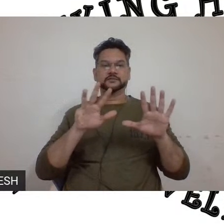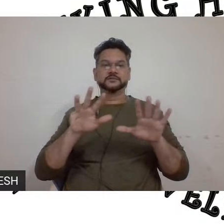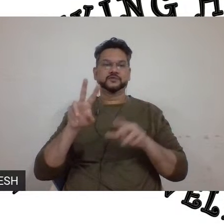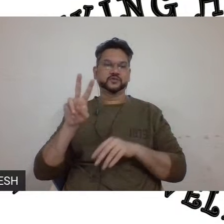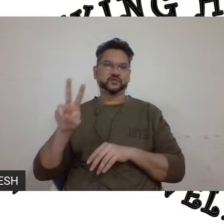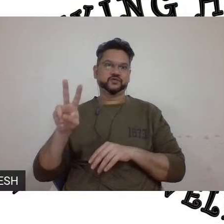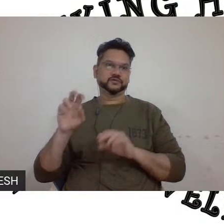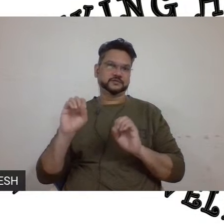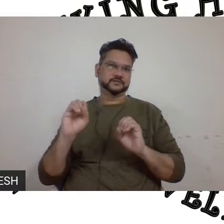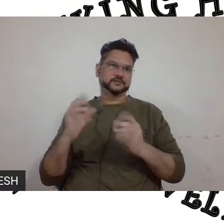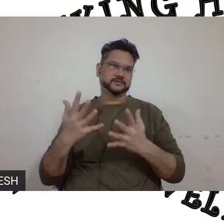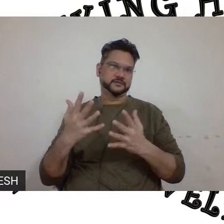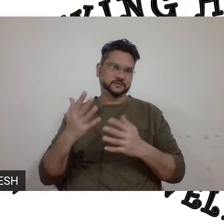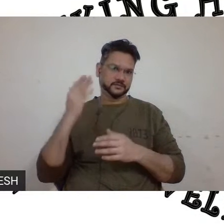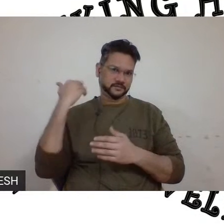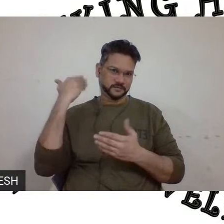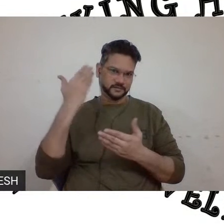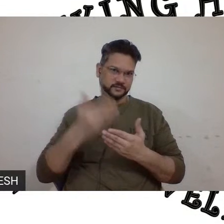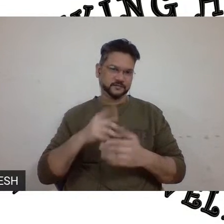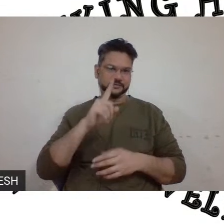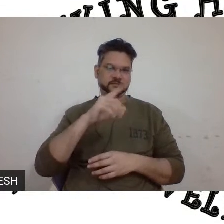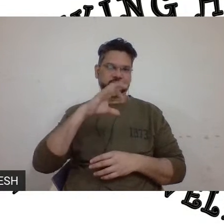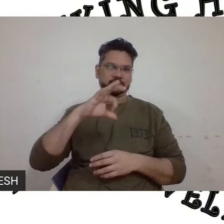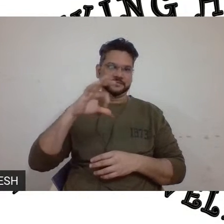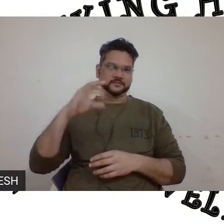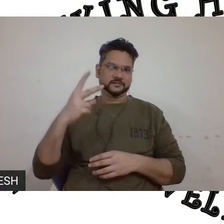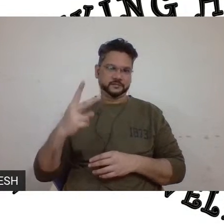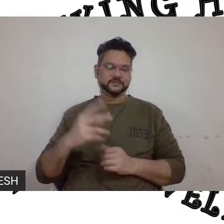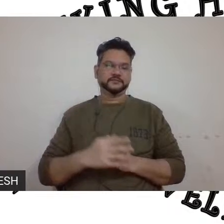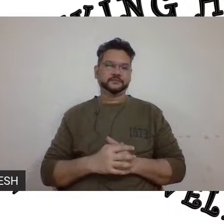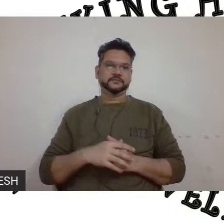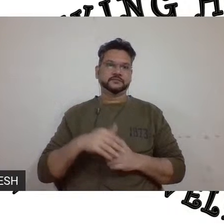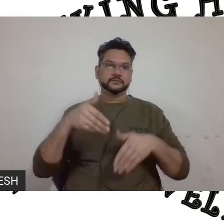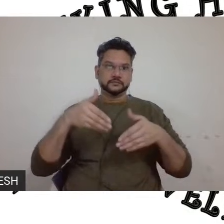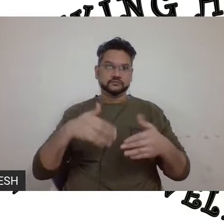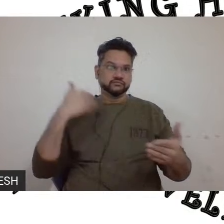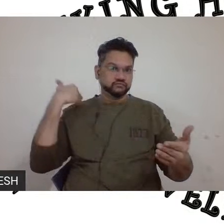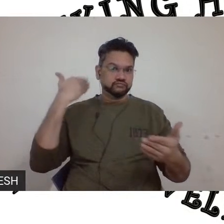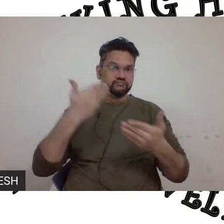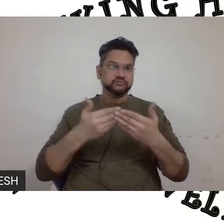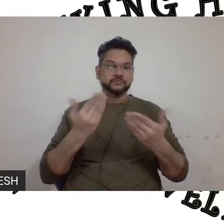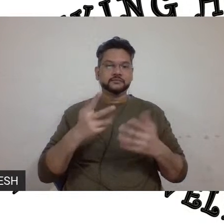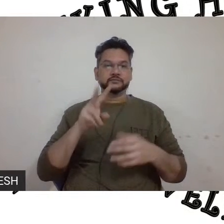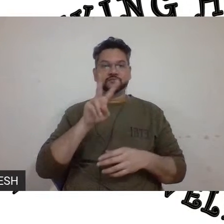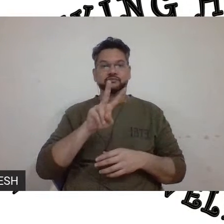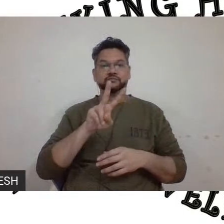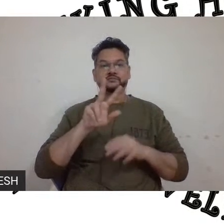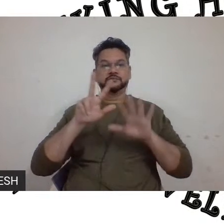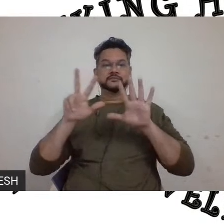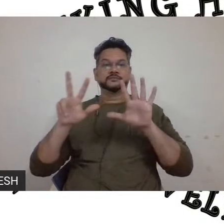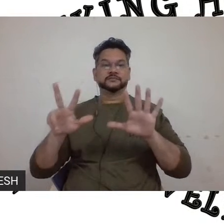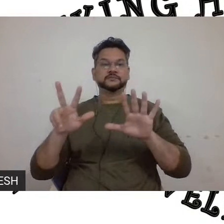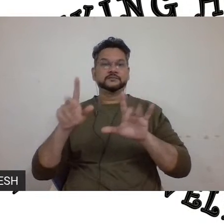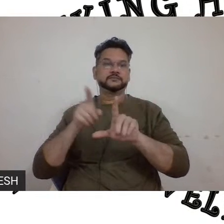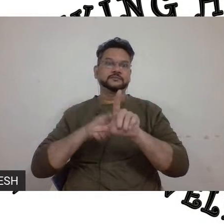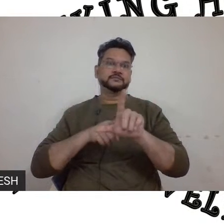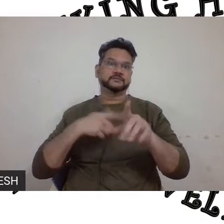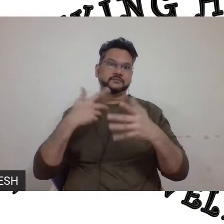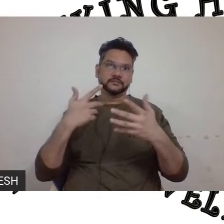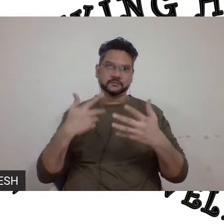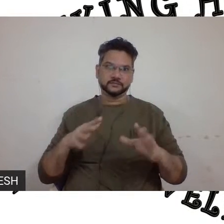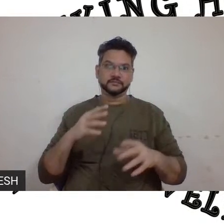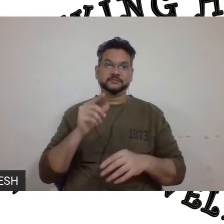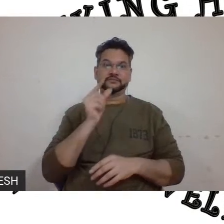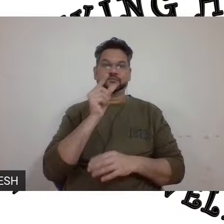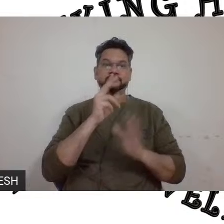It has been almost near about 28 years since the United Nations General Assembly adopted